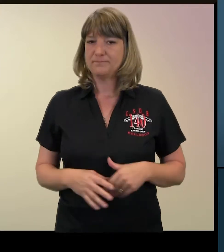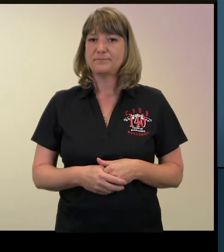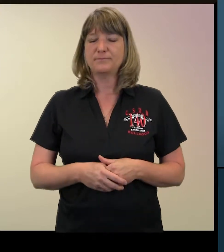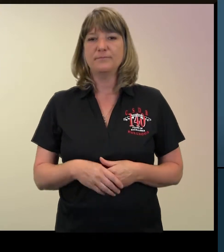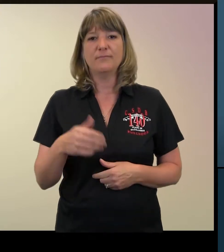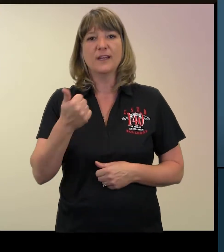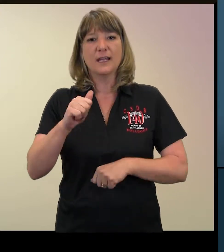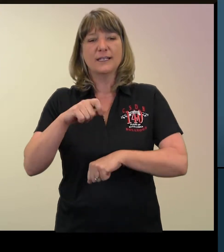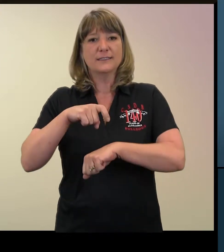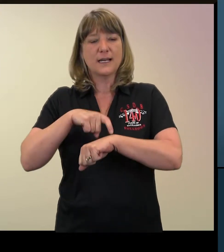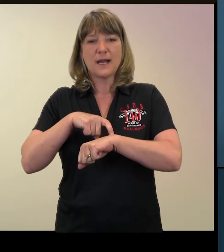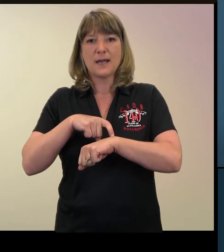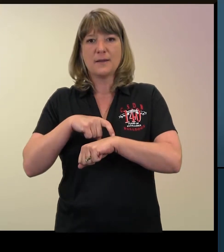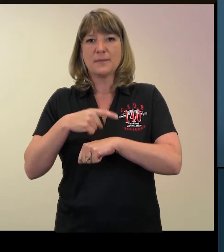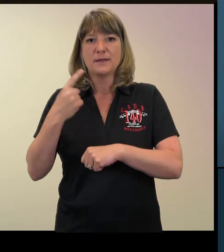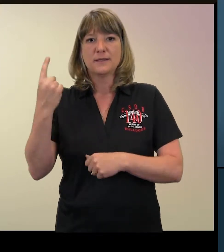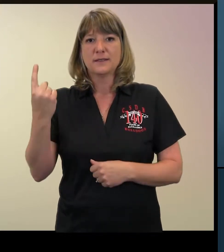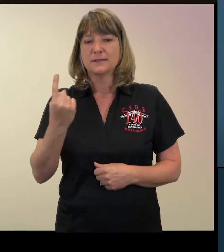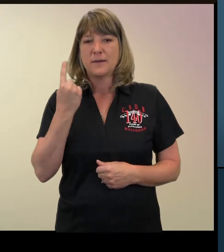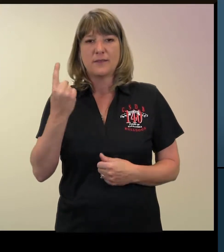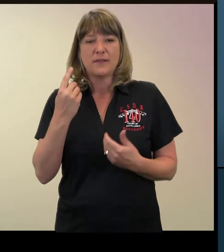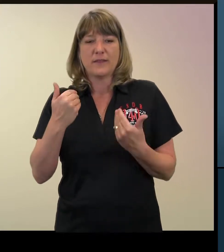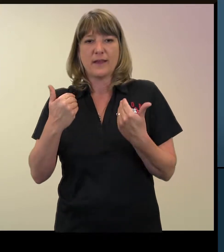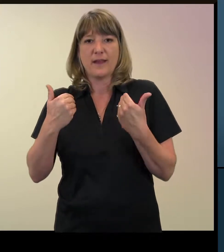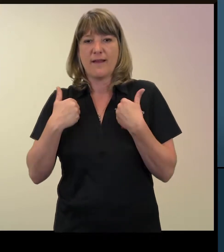Anytime that there's been something that has